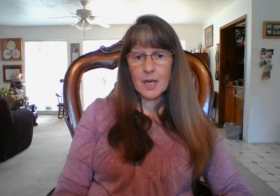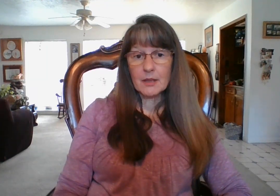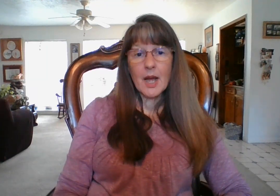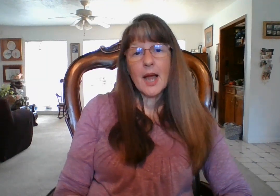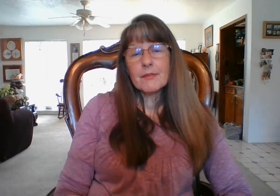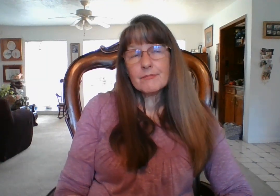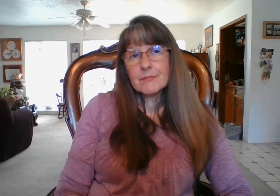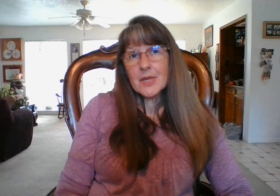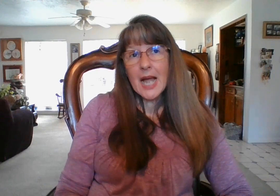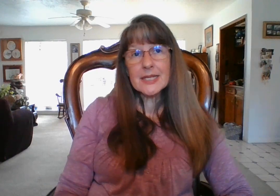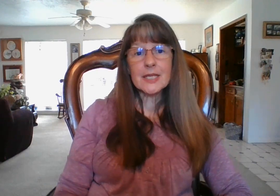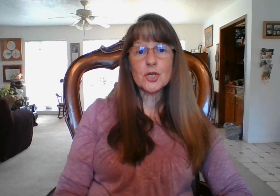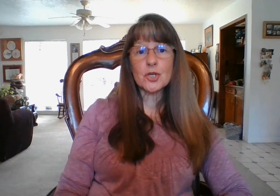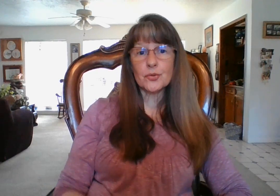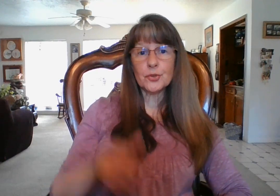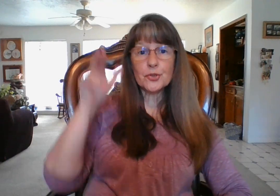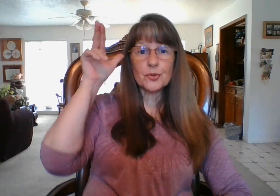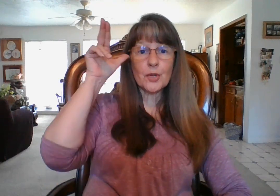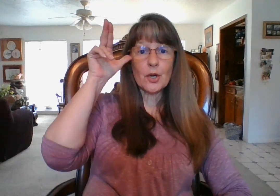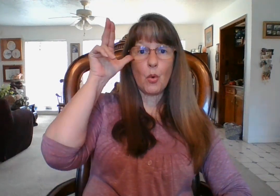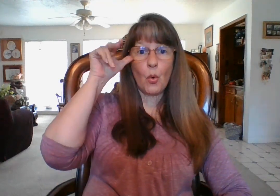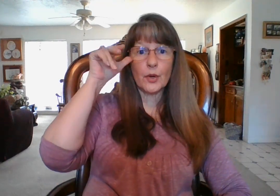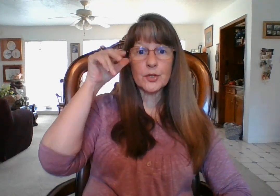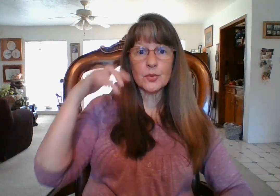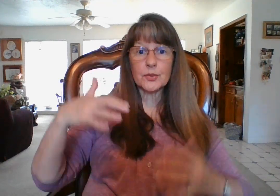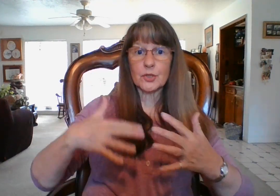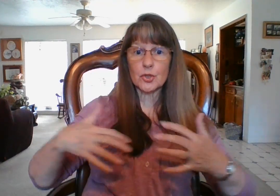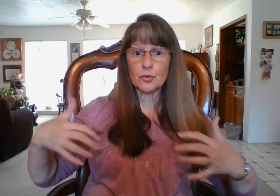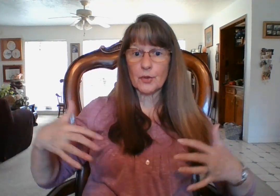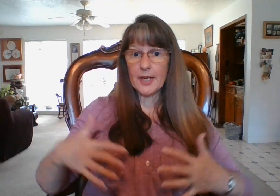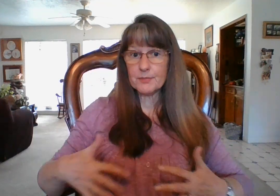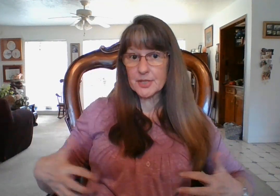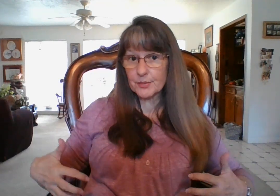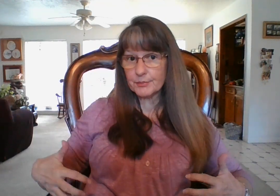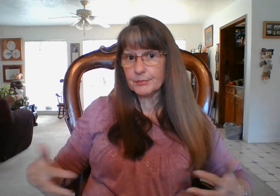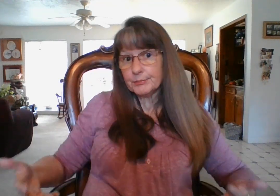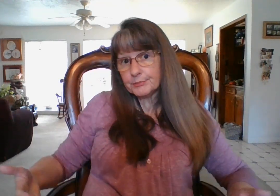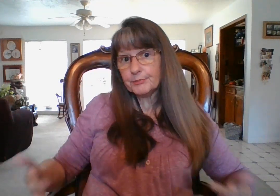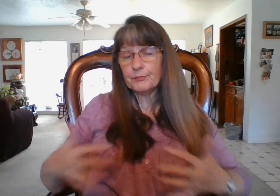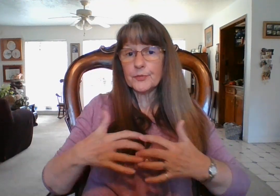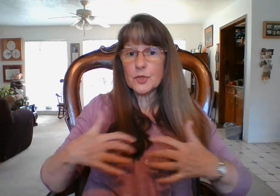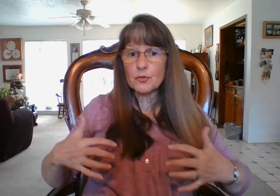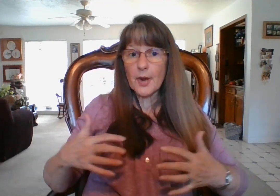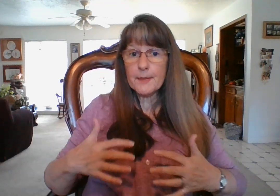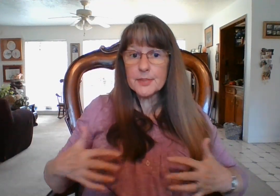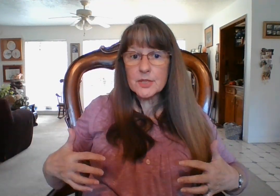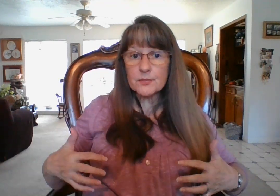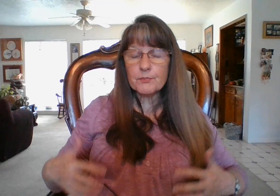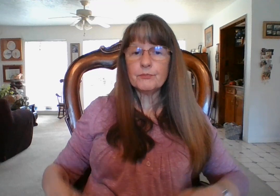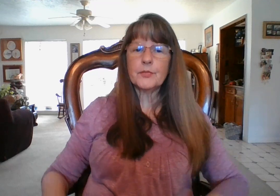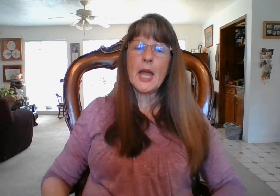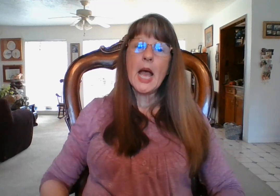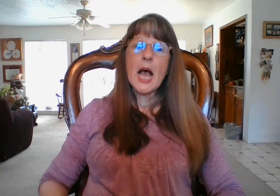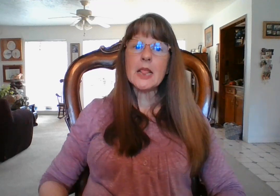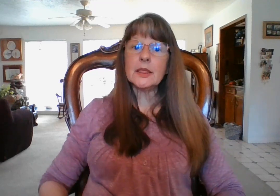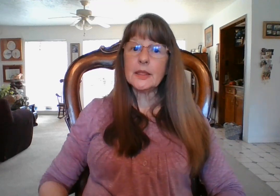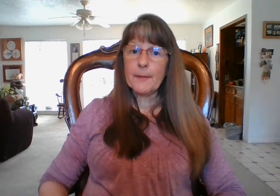Zebra. I see children do like horse with the stripes. Stripes. A